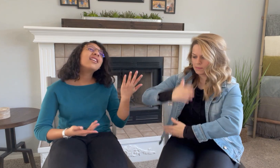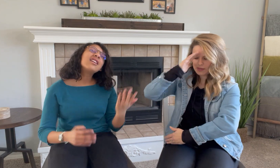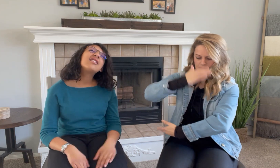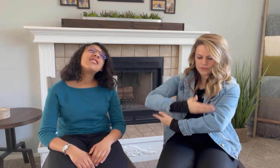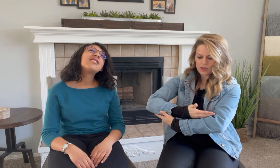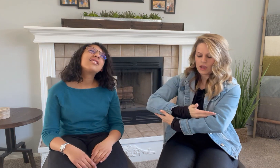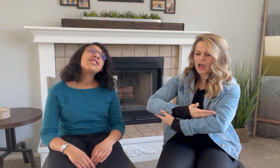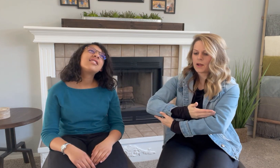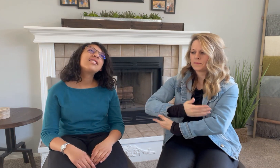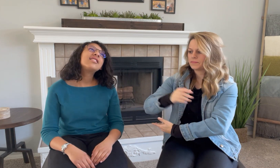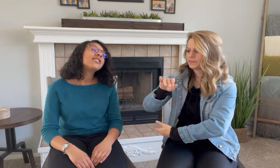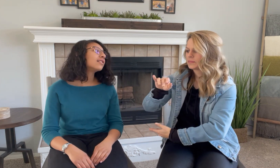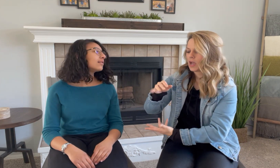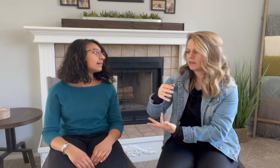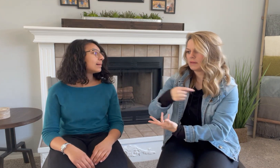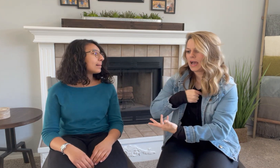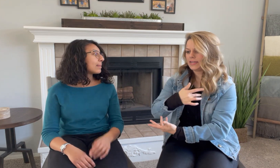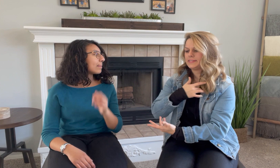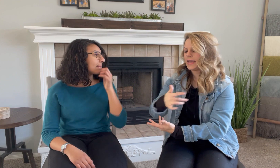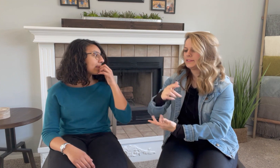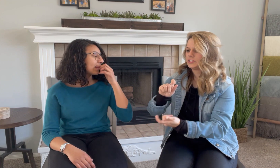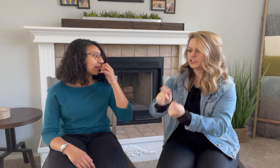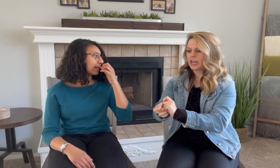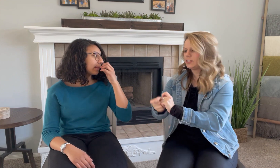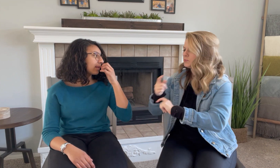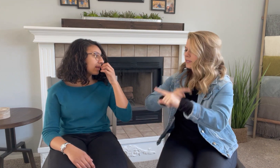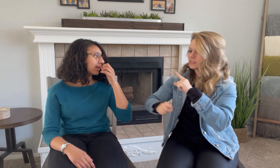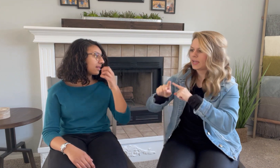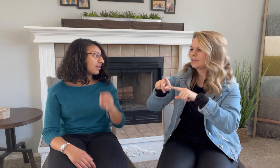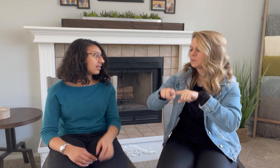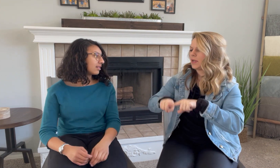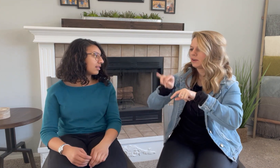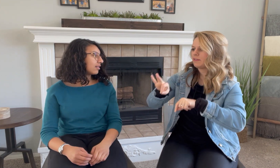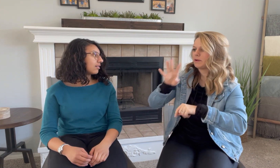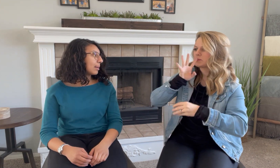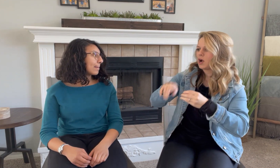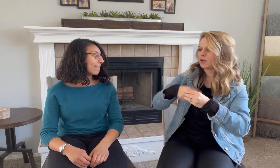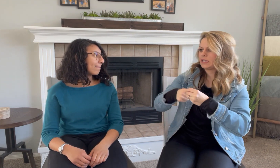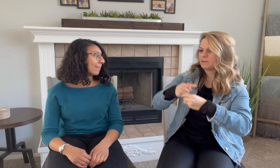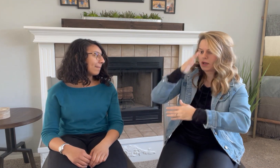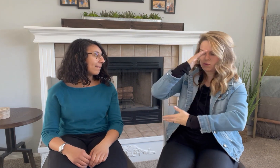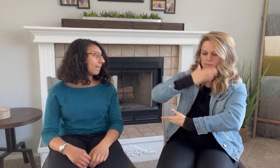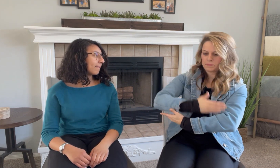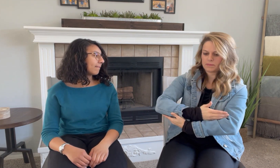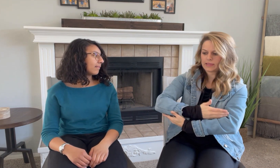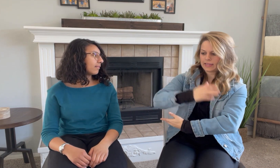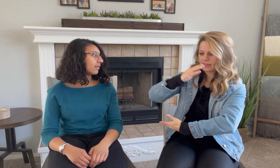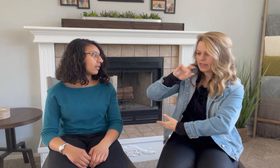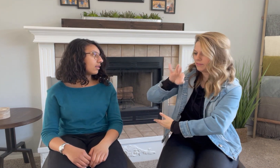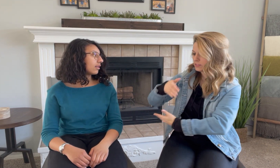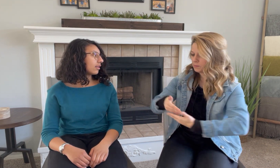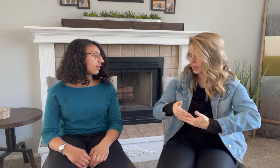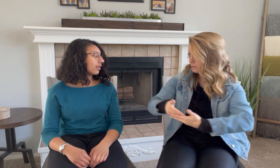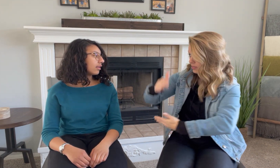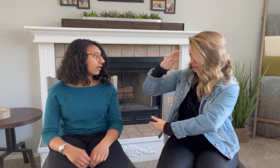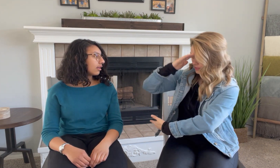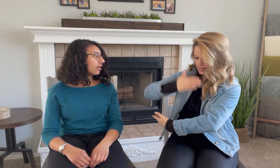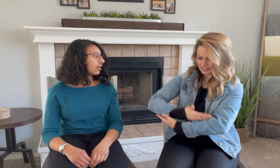baby. I tend to change my sign depending if I'm talking about, like if it's a baby, then I sign